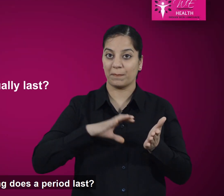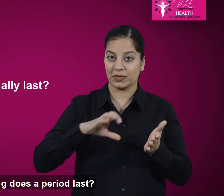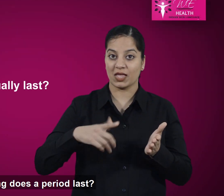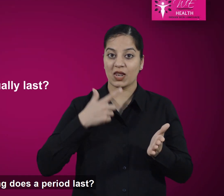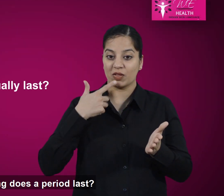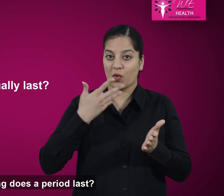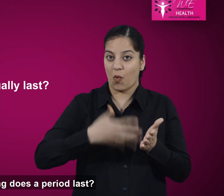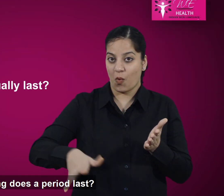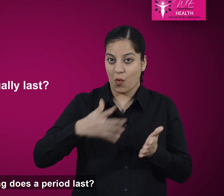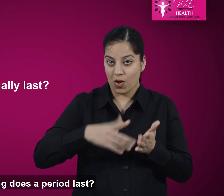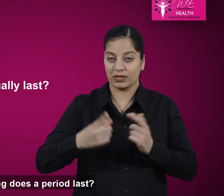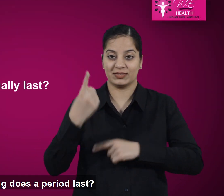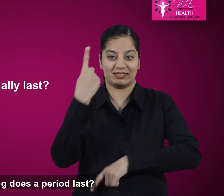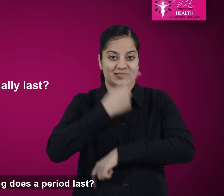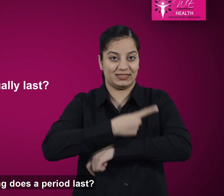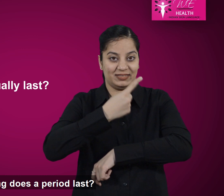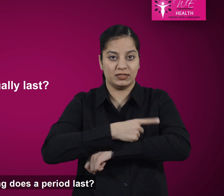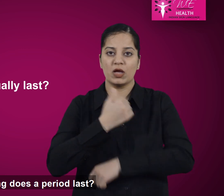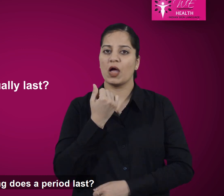How long does a period last?